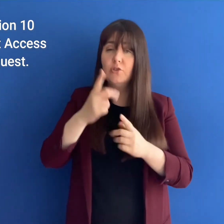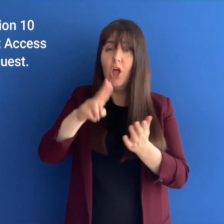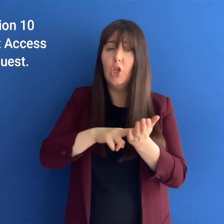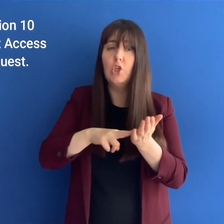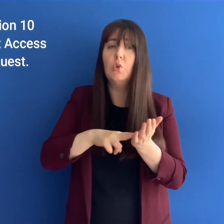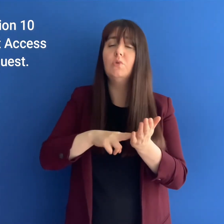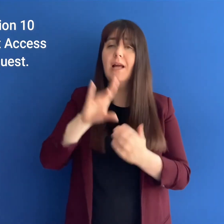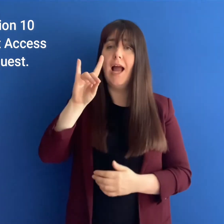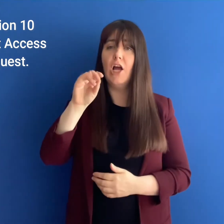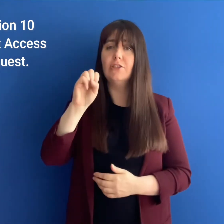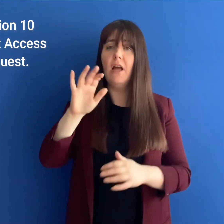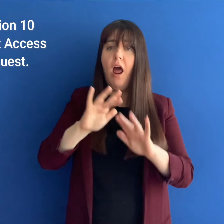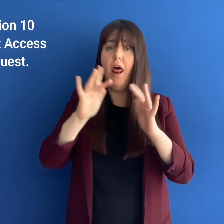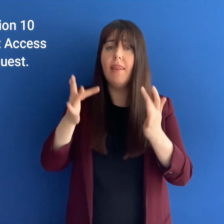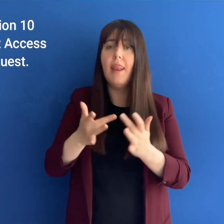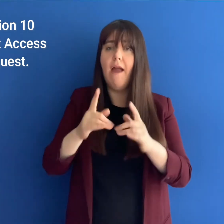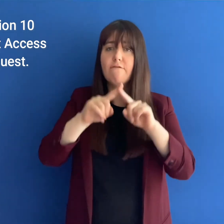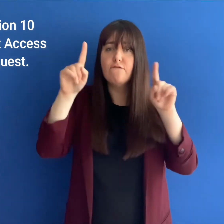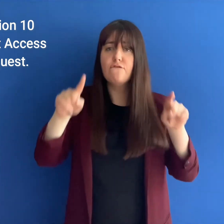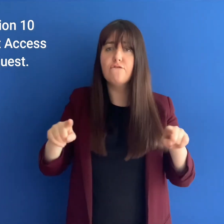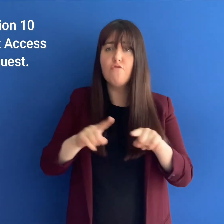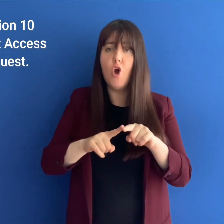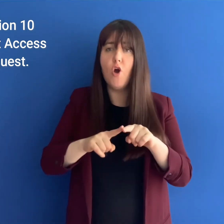You can also use HSE's online form.